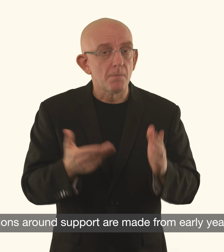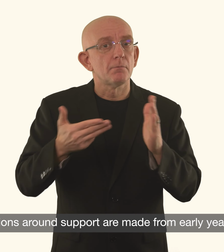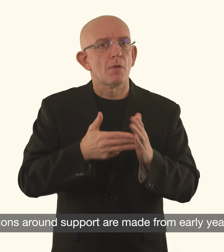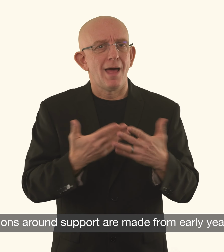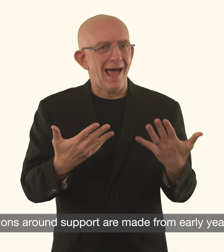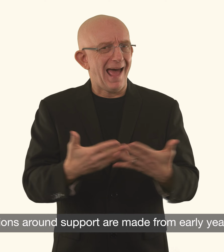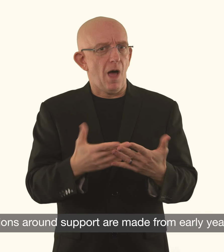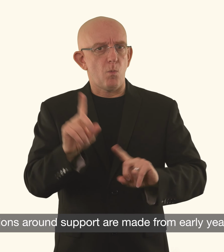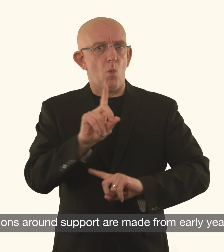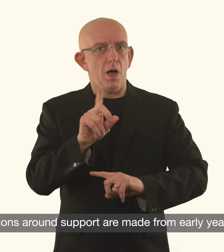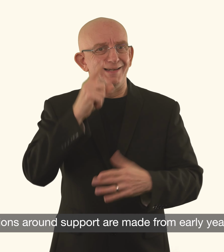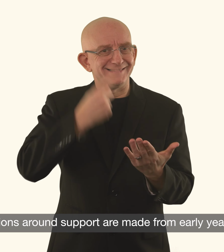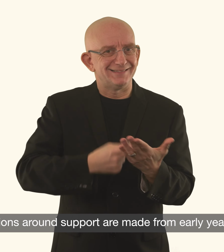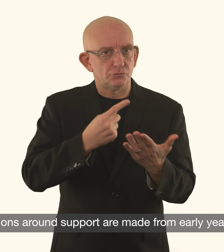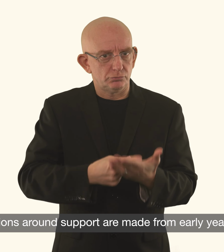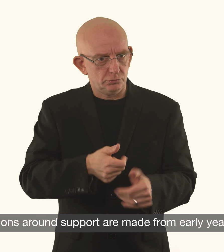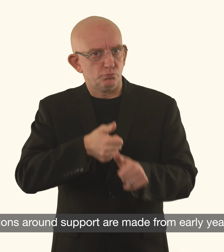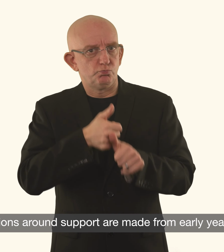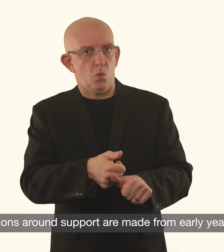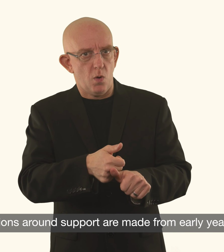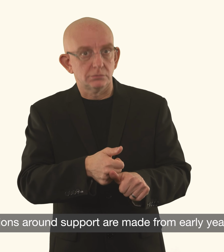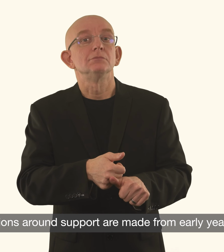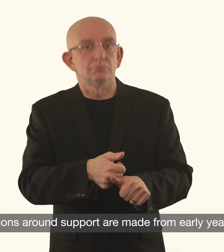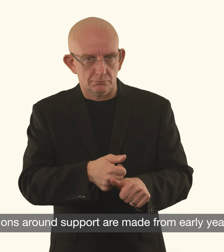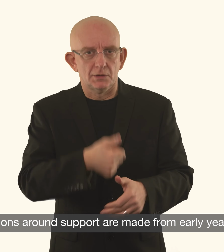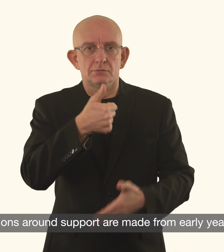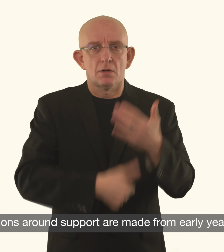And how decisions around support are made from early years to post-16.